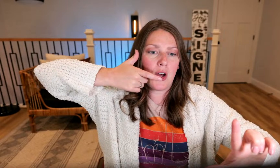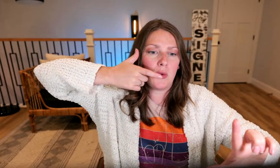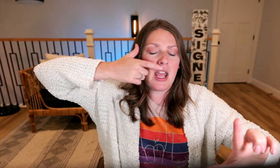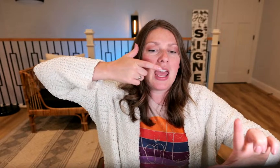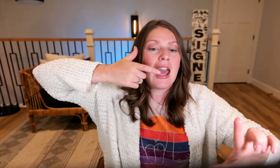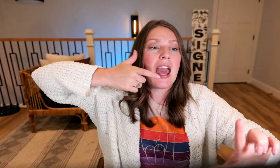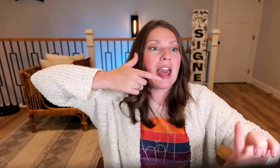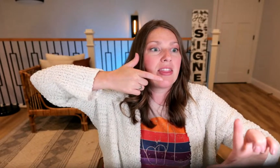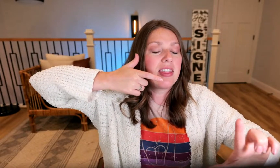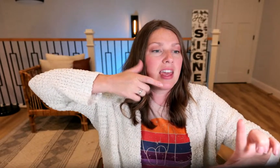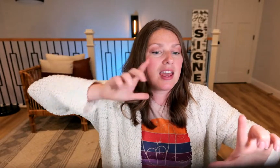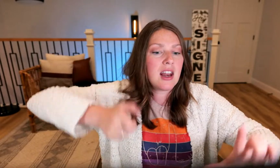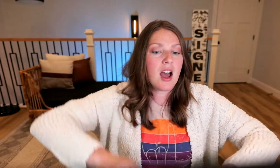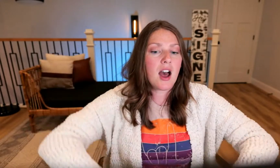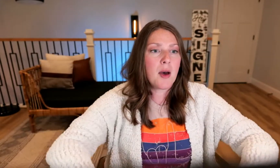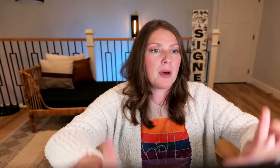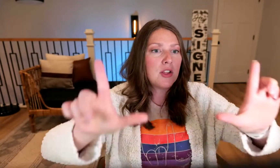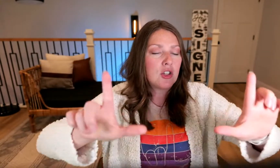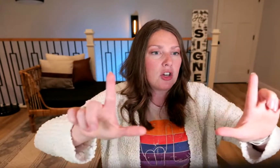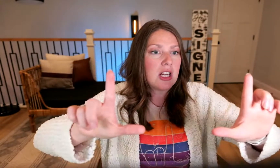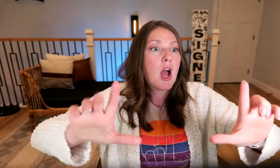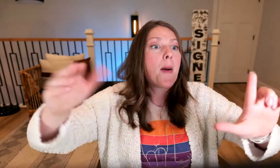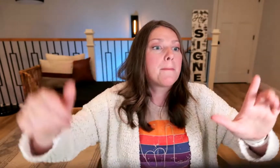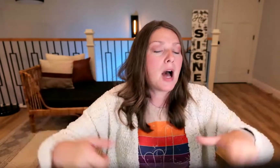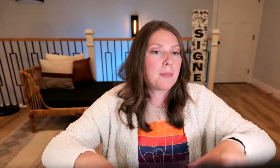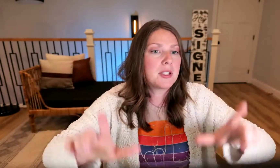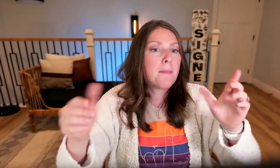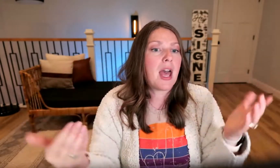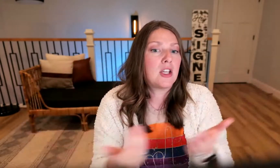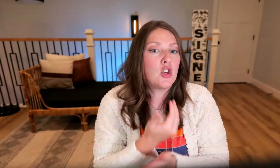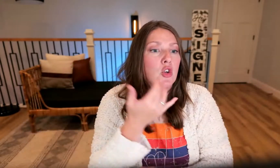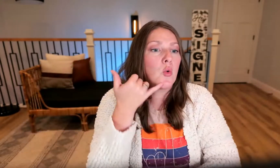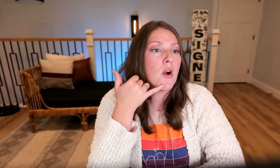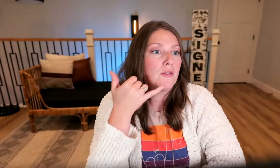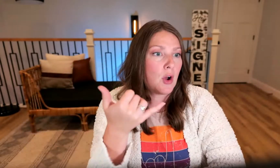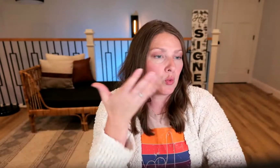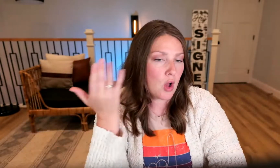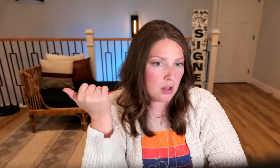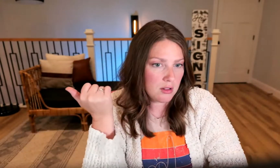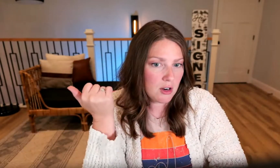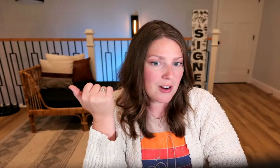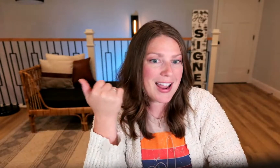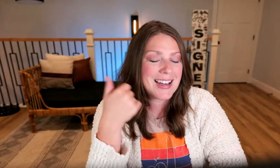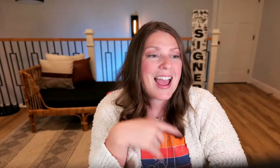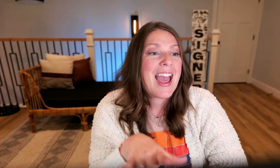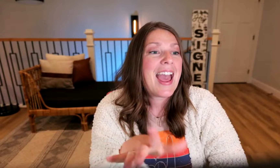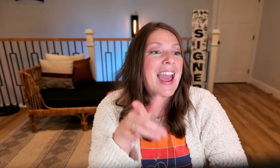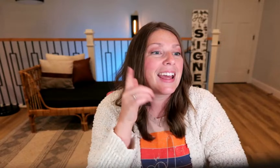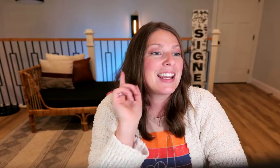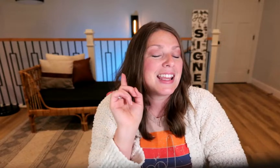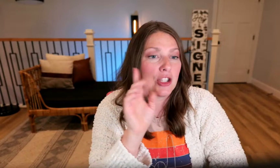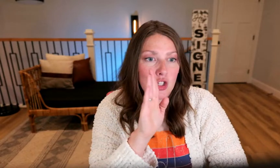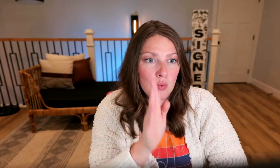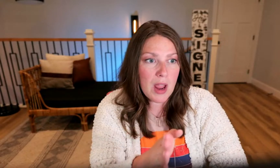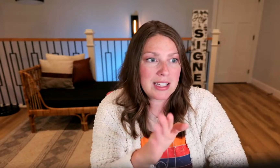microphone, and then up on the screen pops up a new phone call, all right? And it's directed